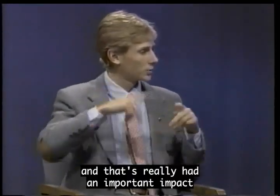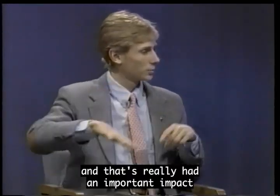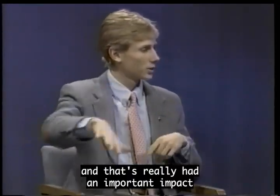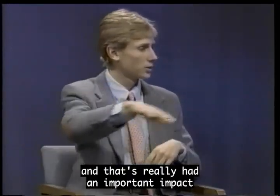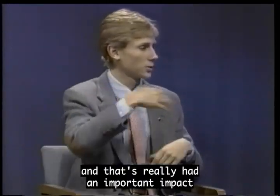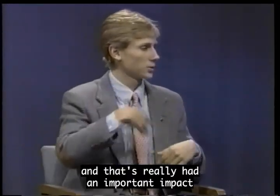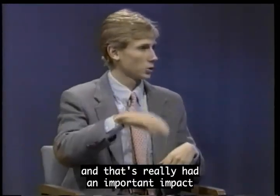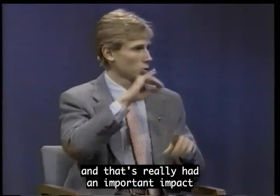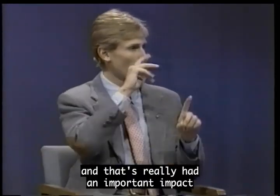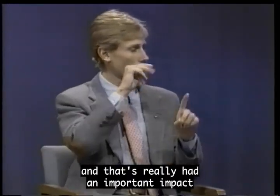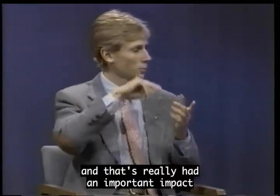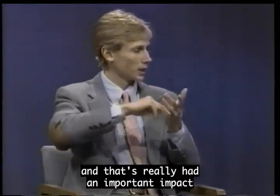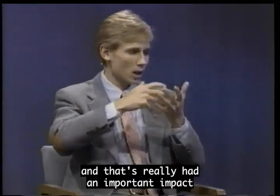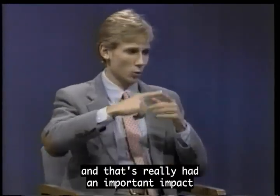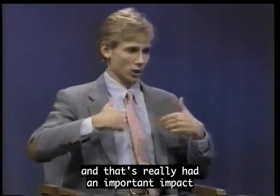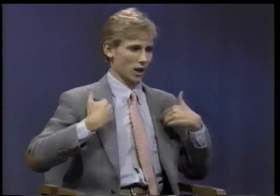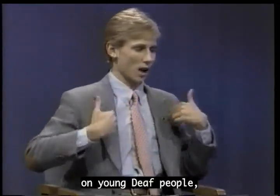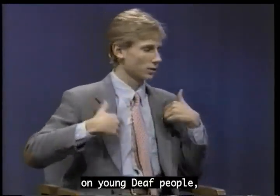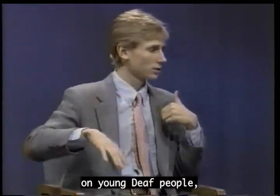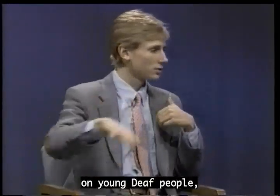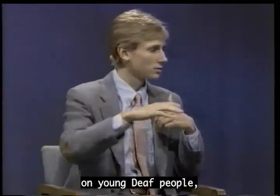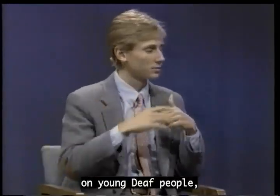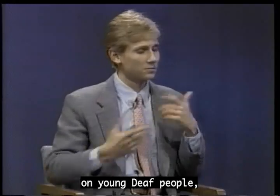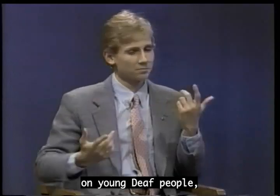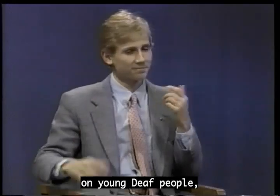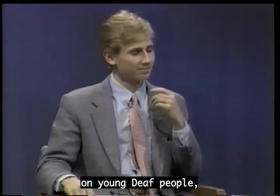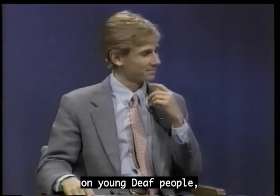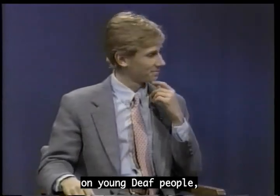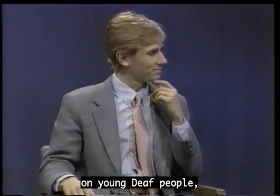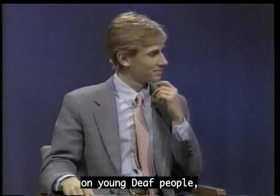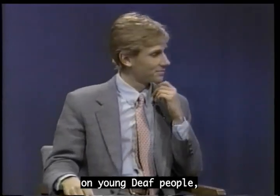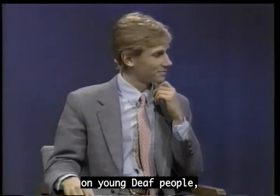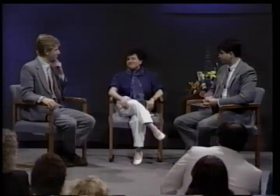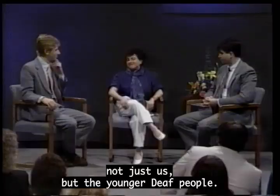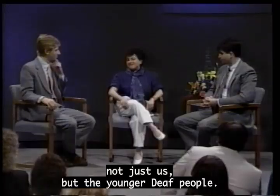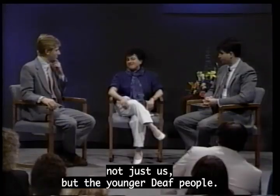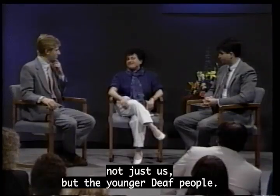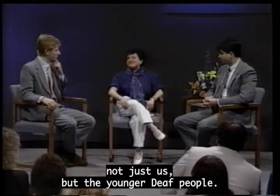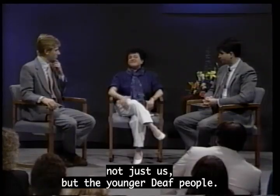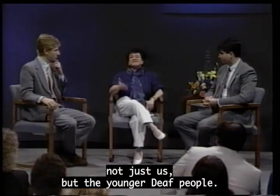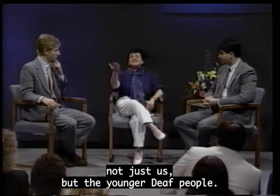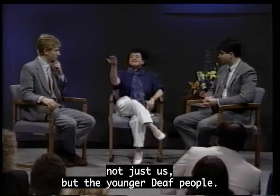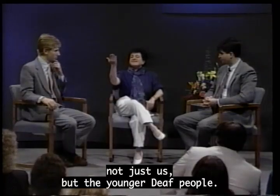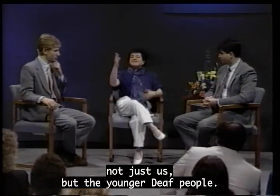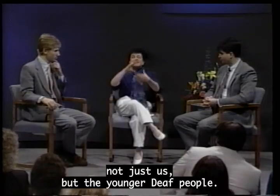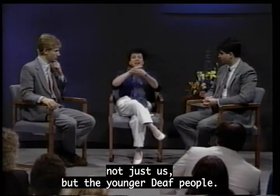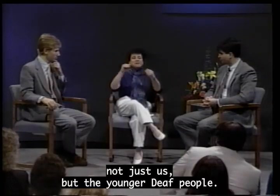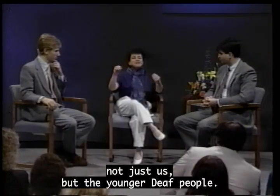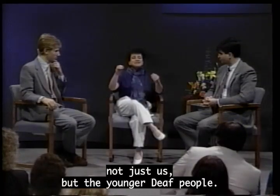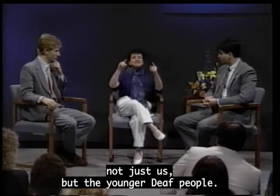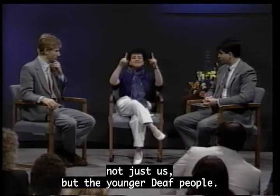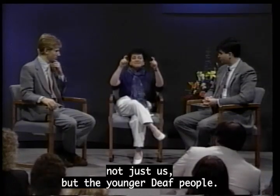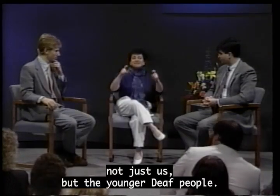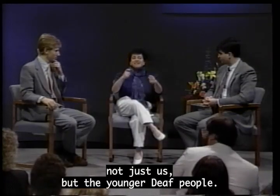important impact on young deaf people. Not just us, but mm-hmm. The younger deaf people. I'd like to